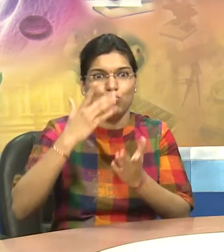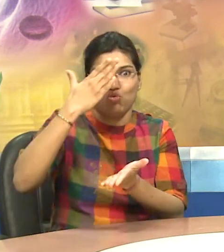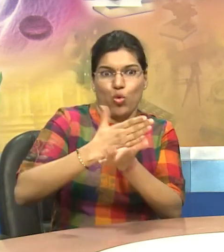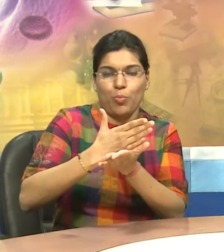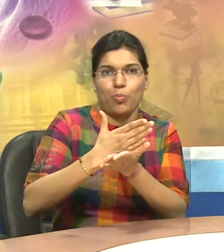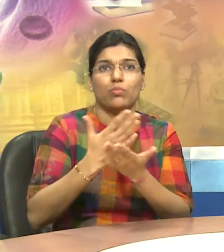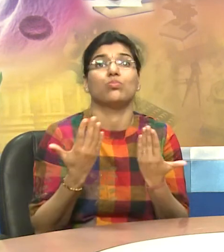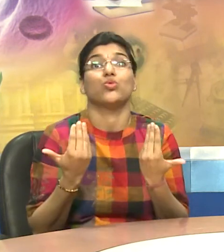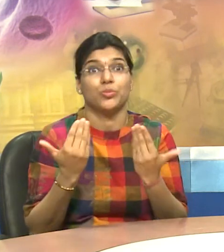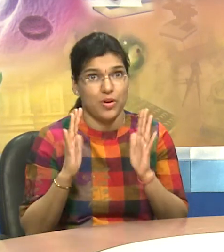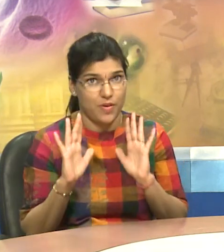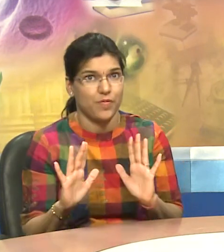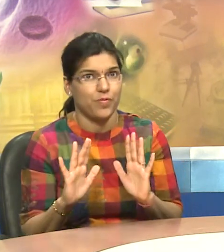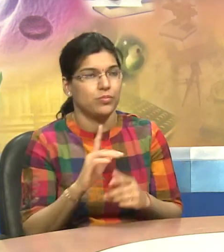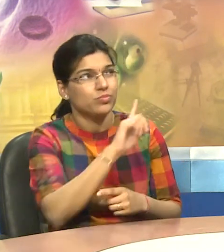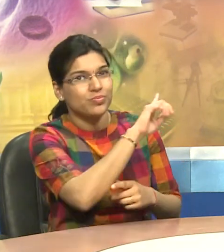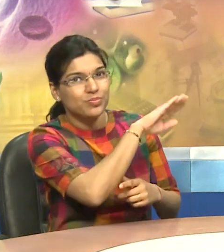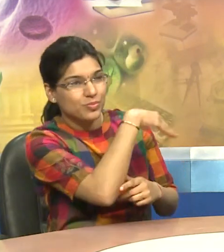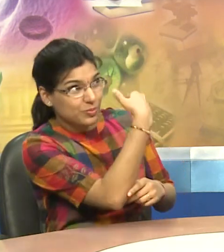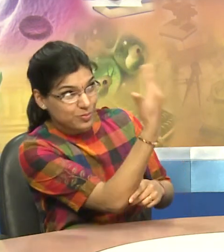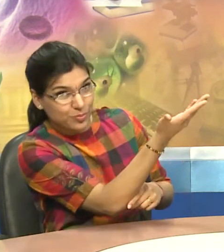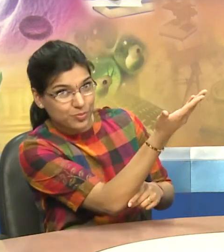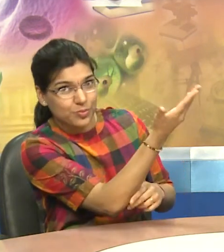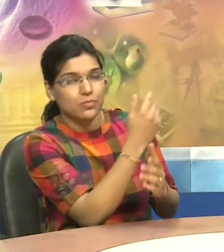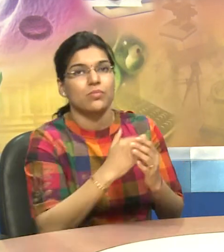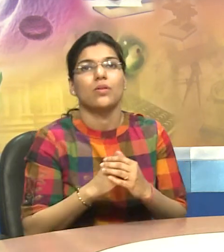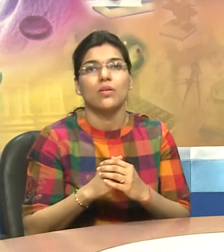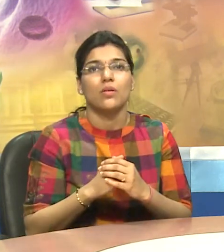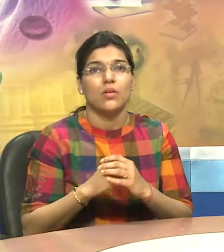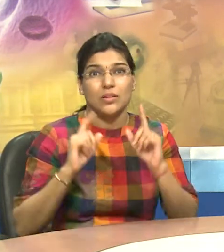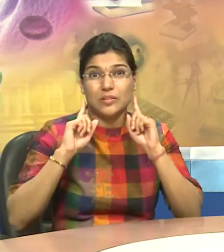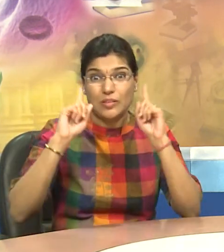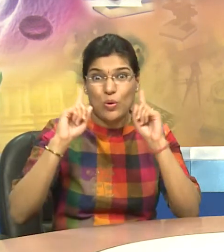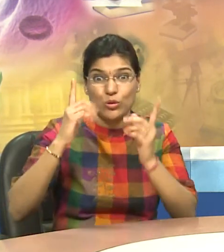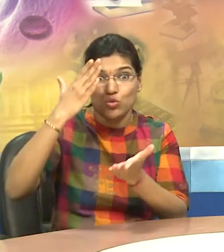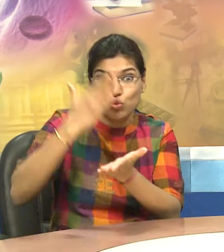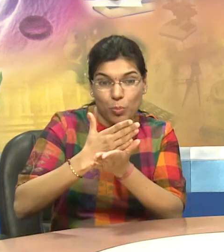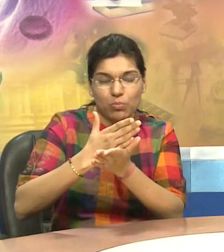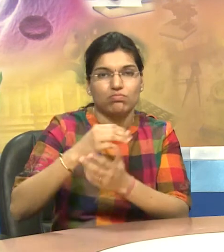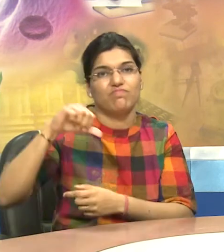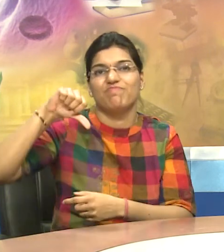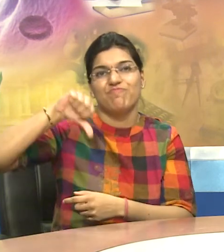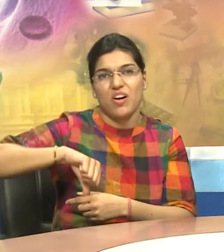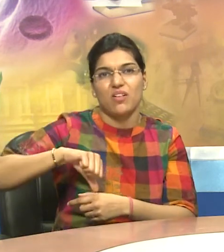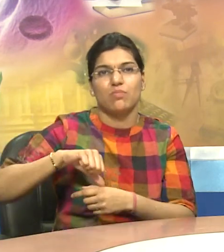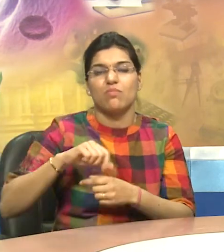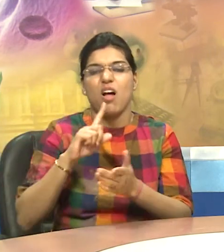sound you cannot avoid and few sounds you